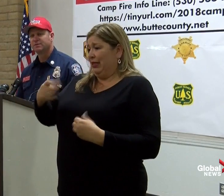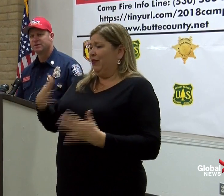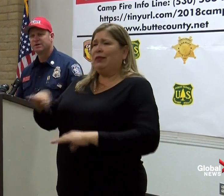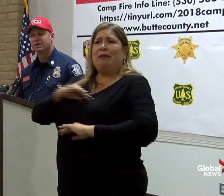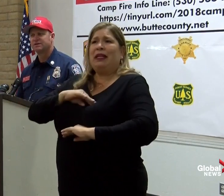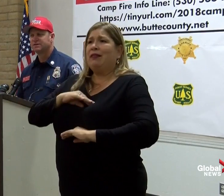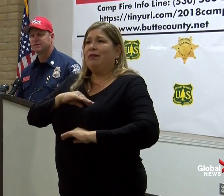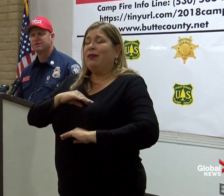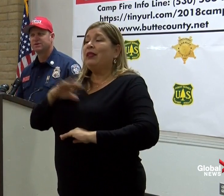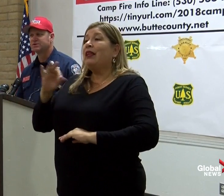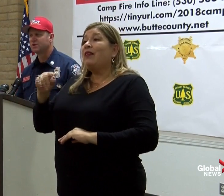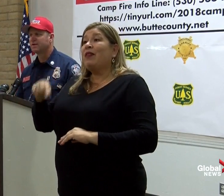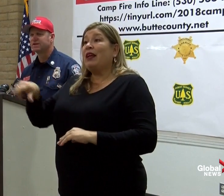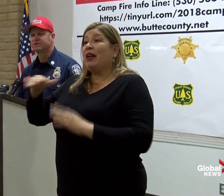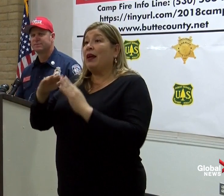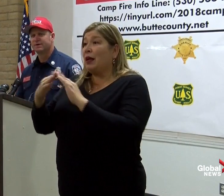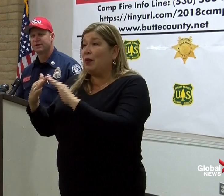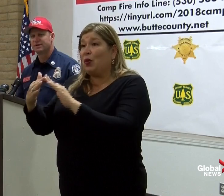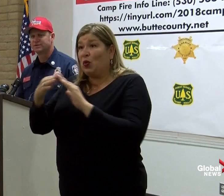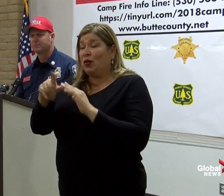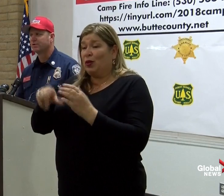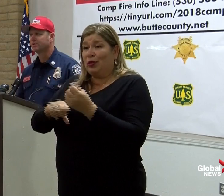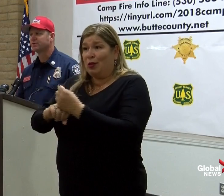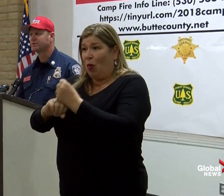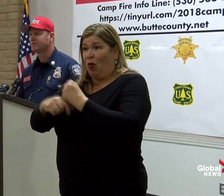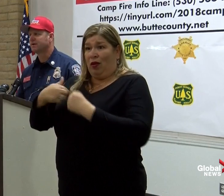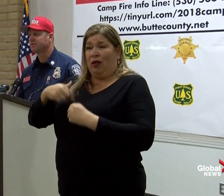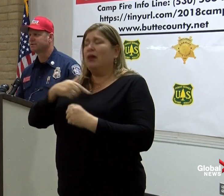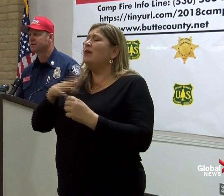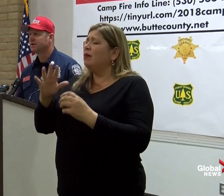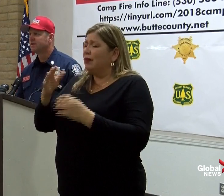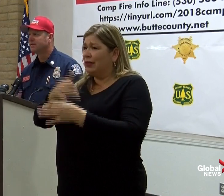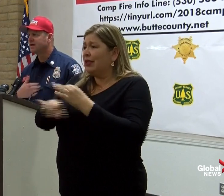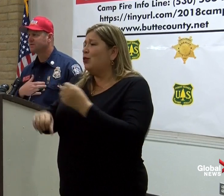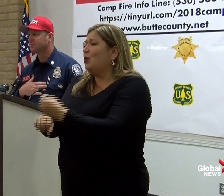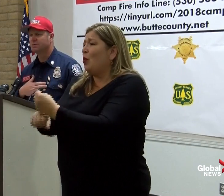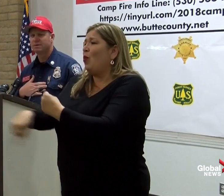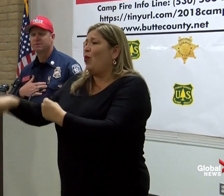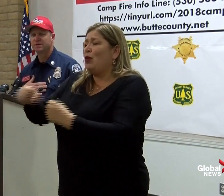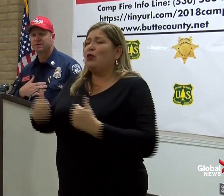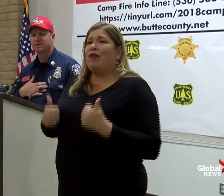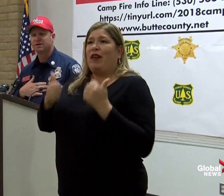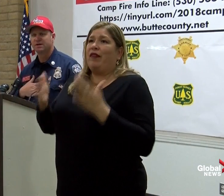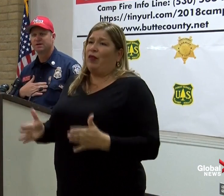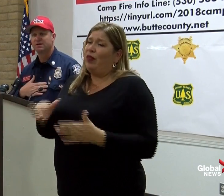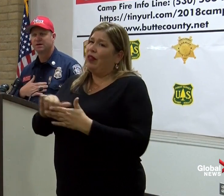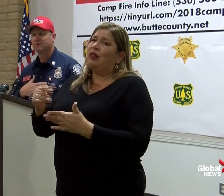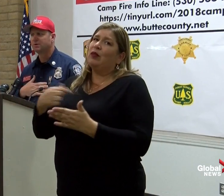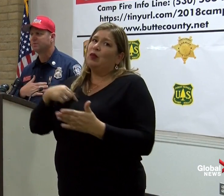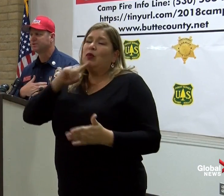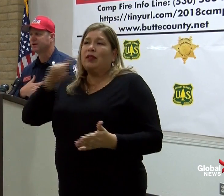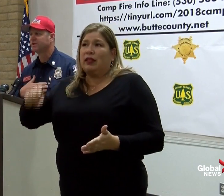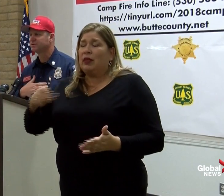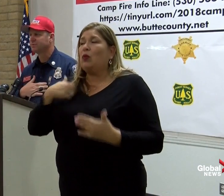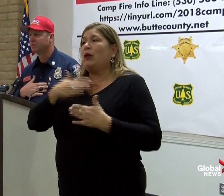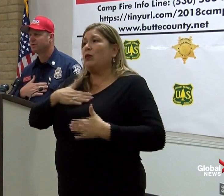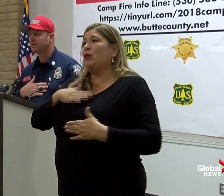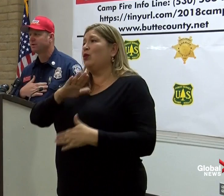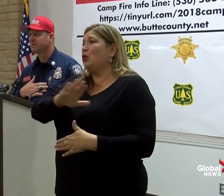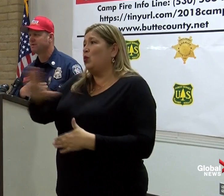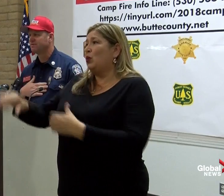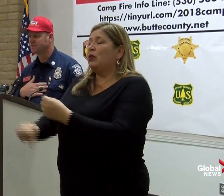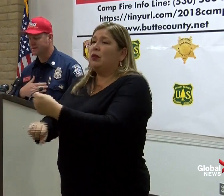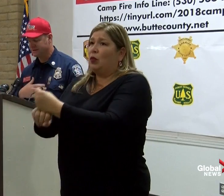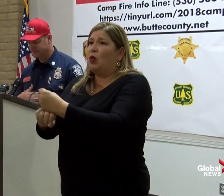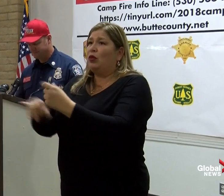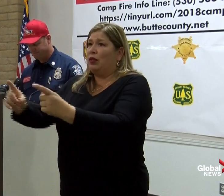if the community continue to show that spirit and support those survivors, that's what we really need, and we appreciate your support